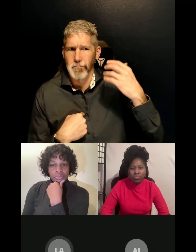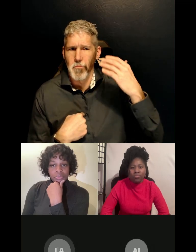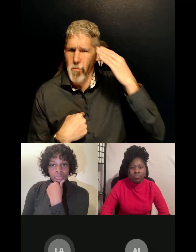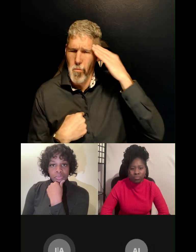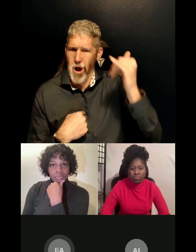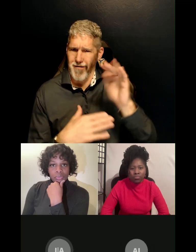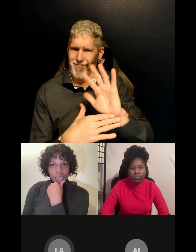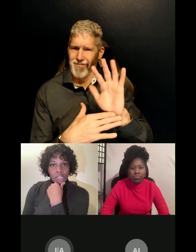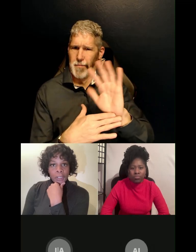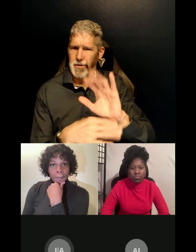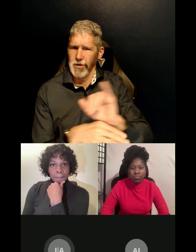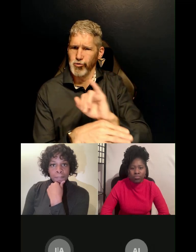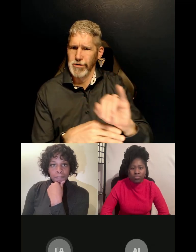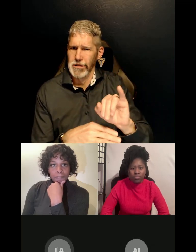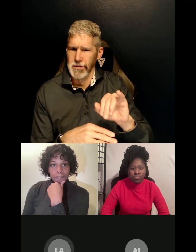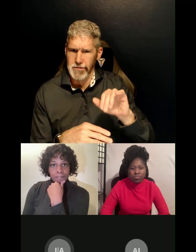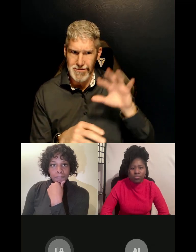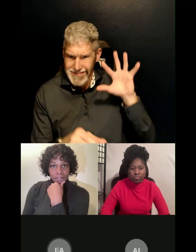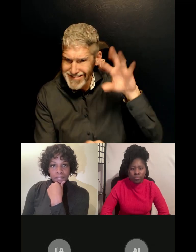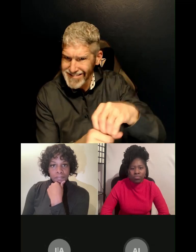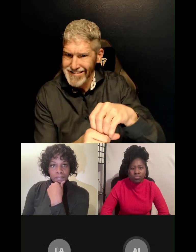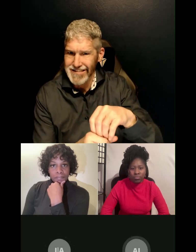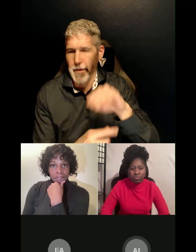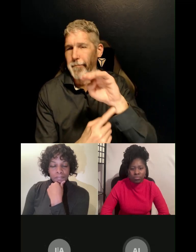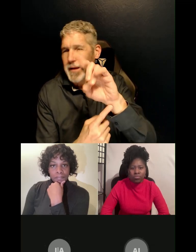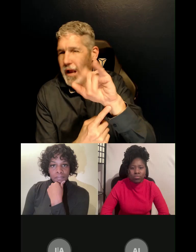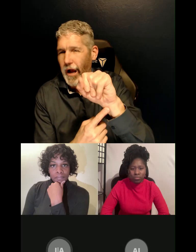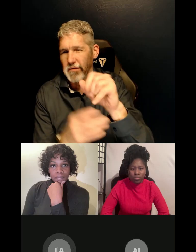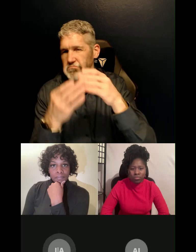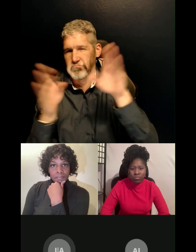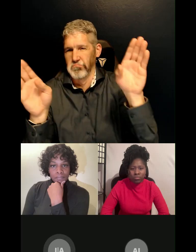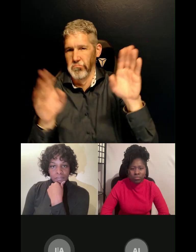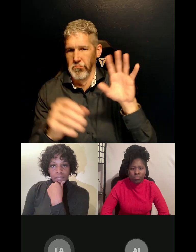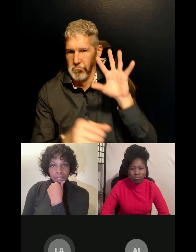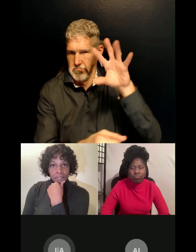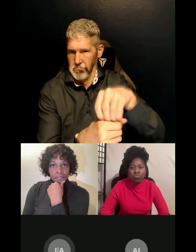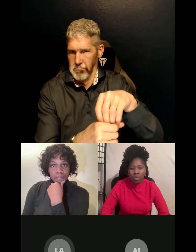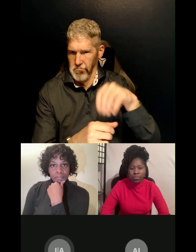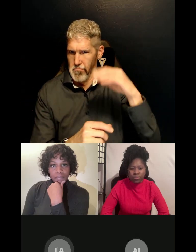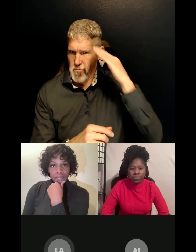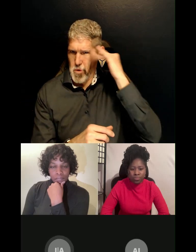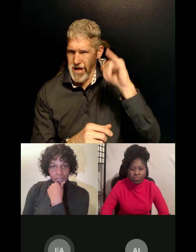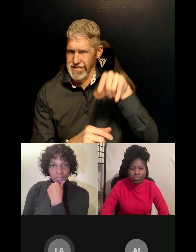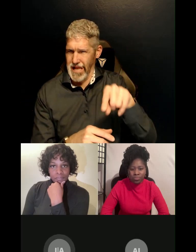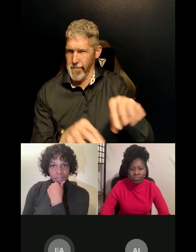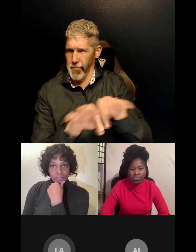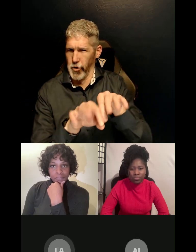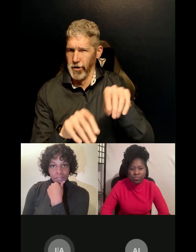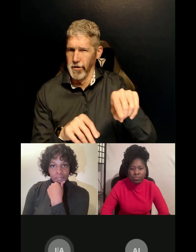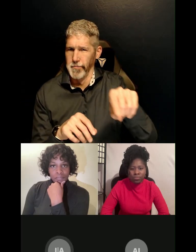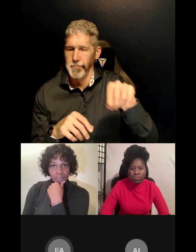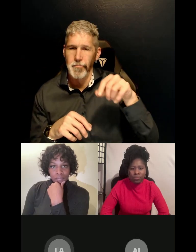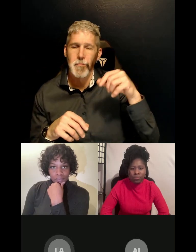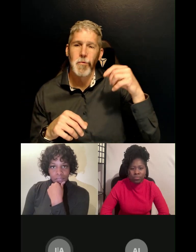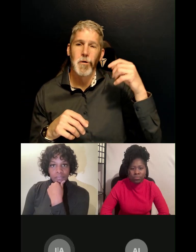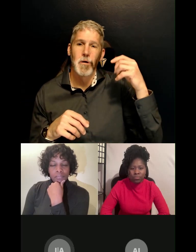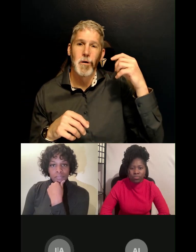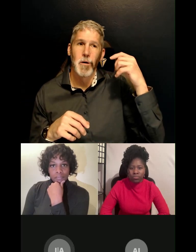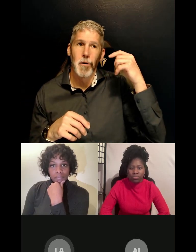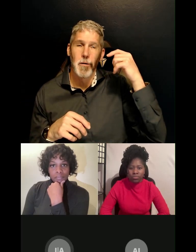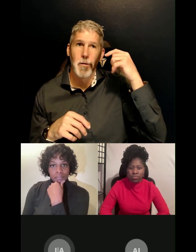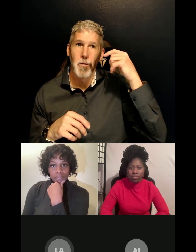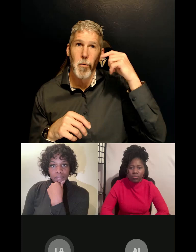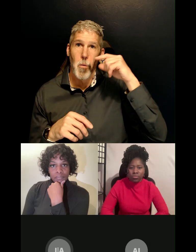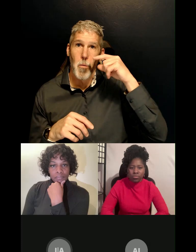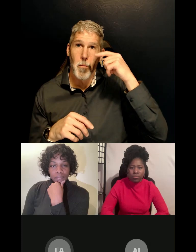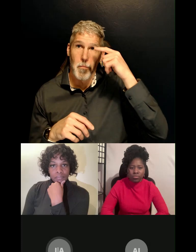why am I personally passionate about this? Why am I interested in media? Why am I interested in the film